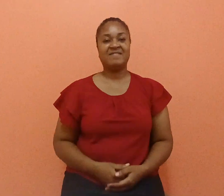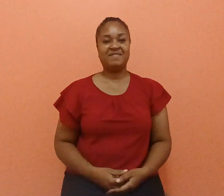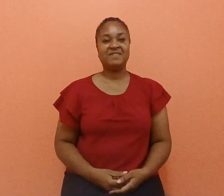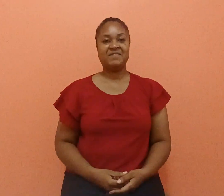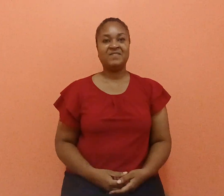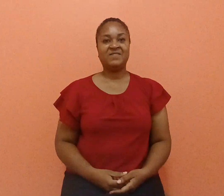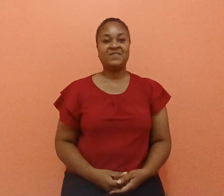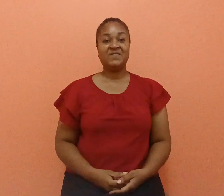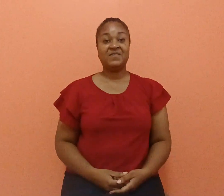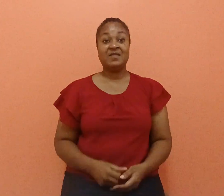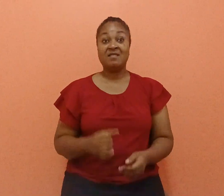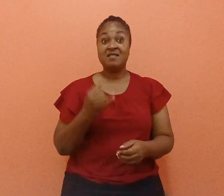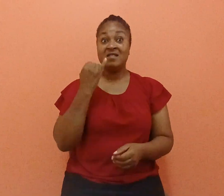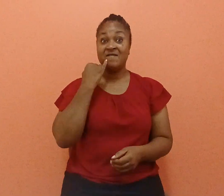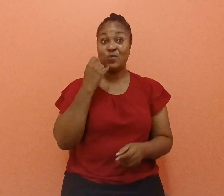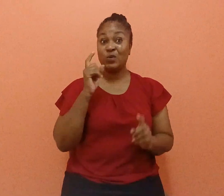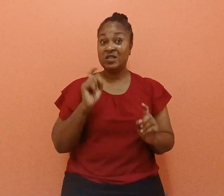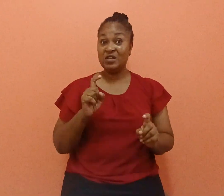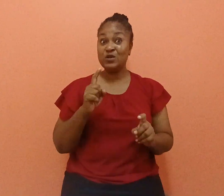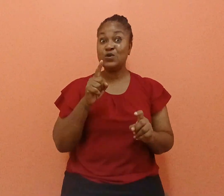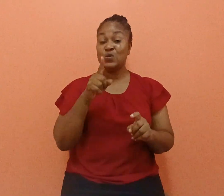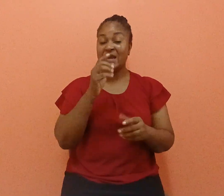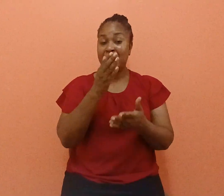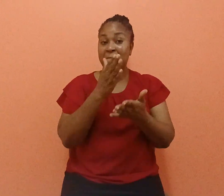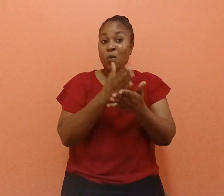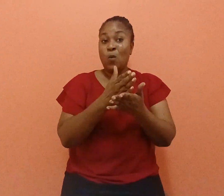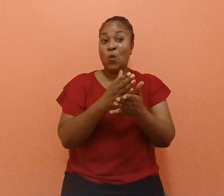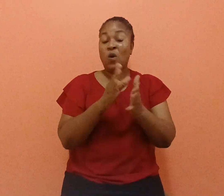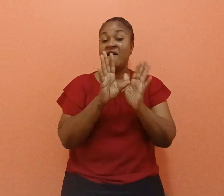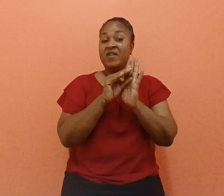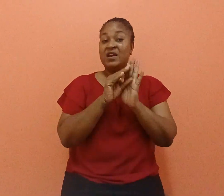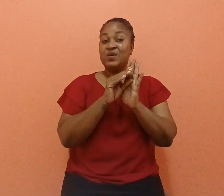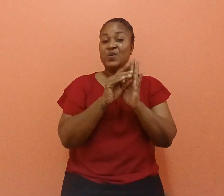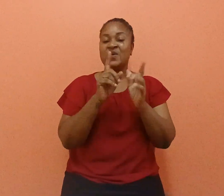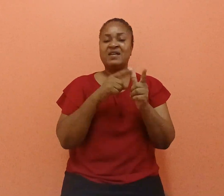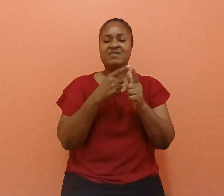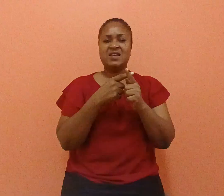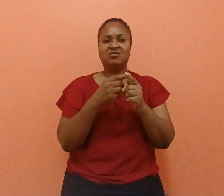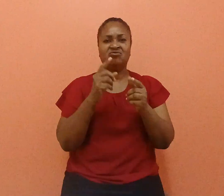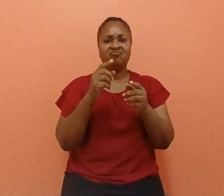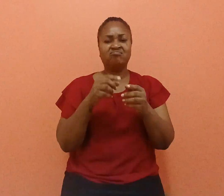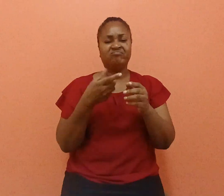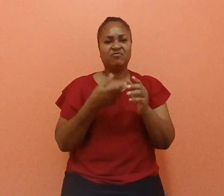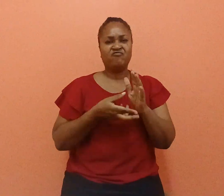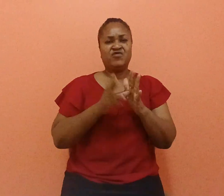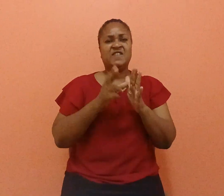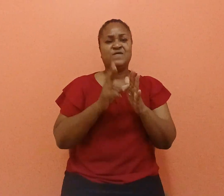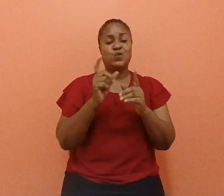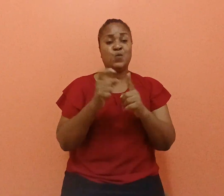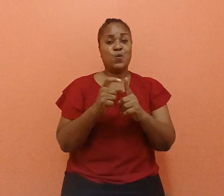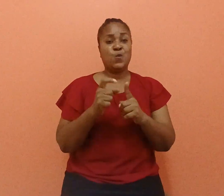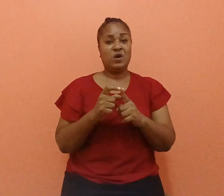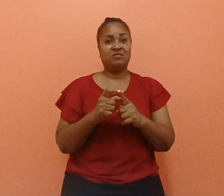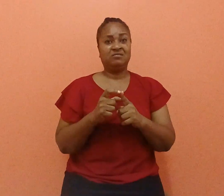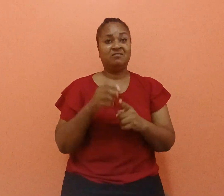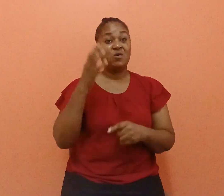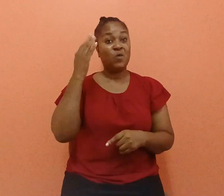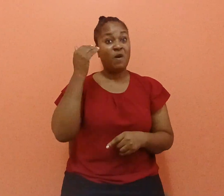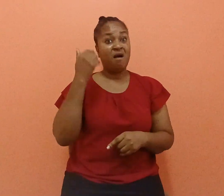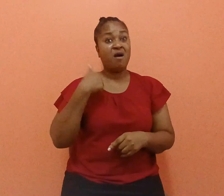So if you need, you can pause the video and go over those words because we want you to sing along